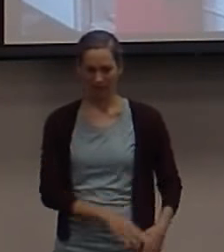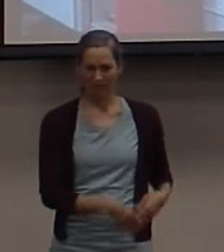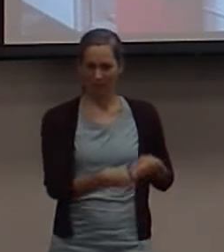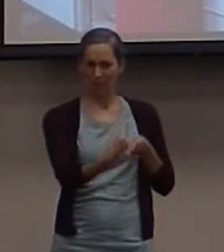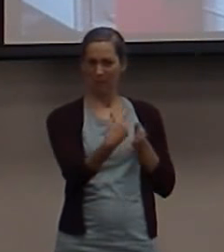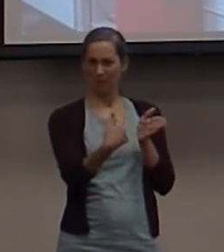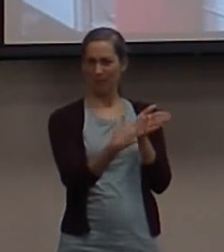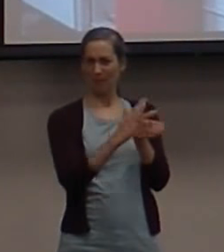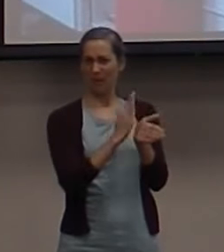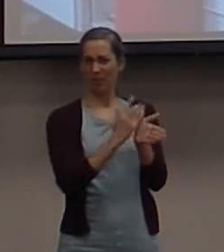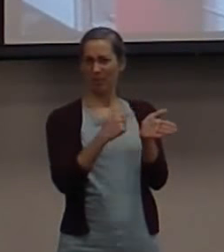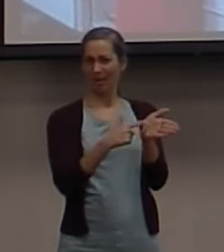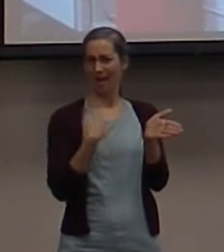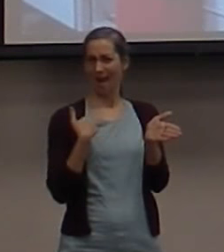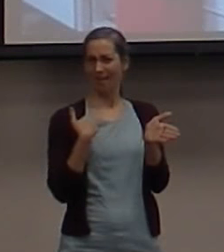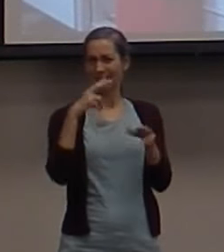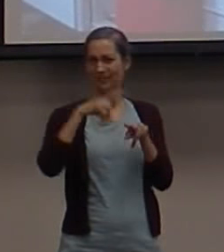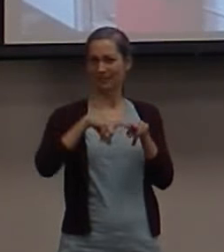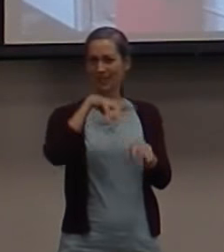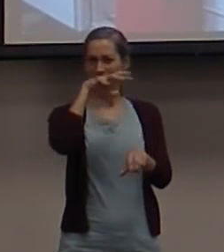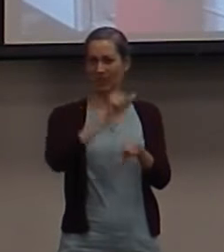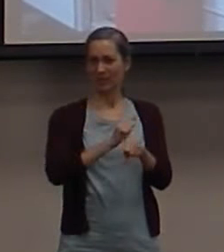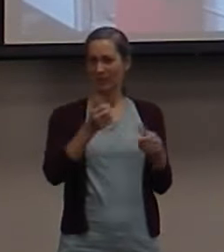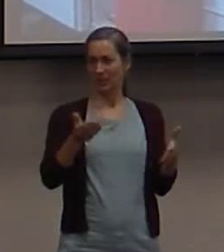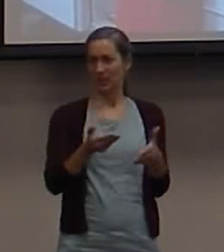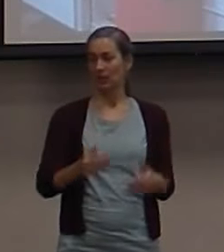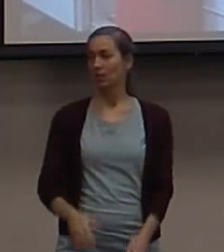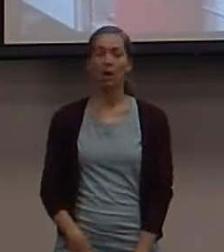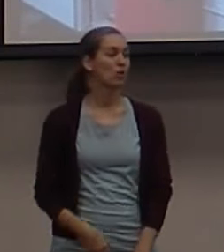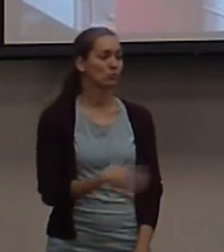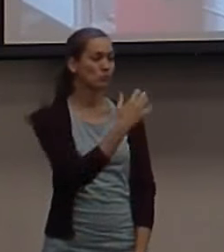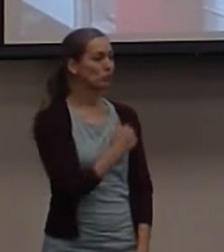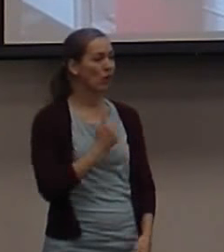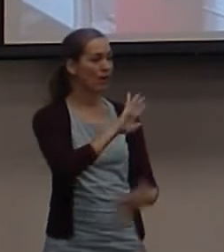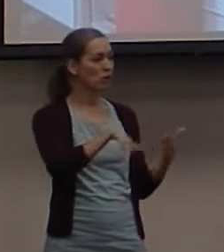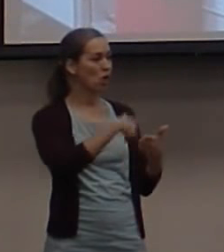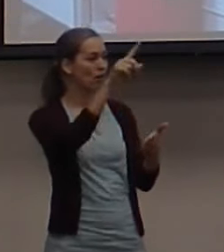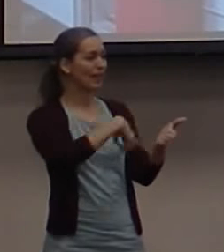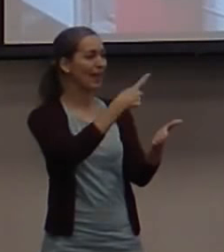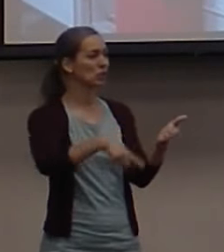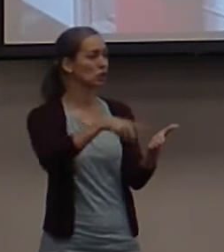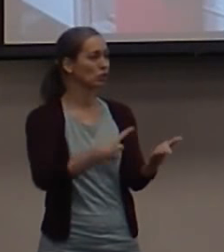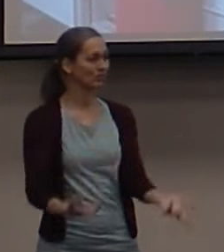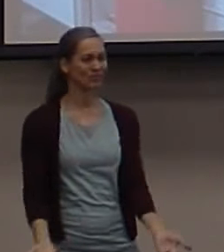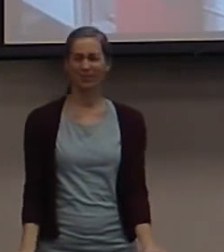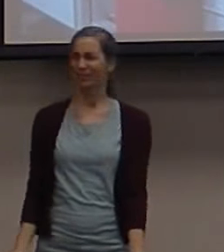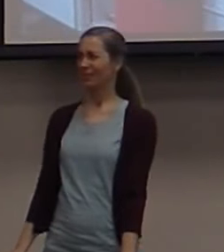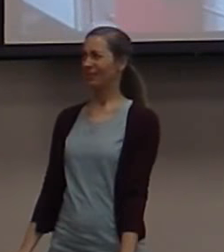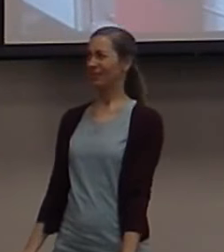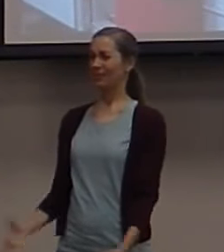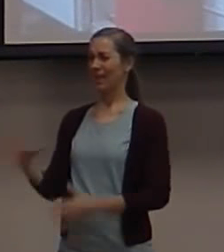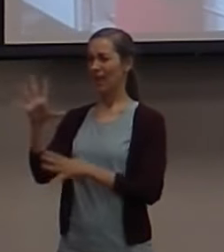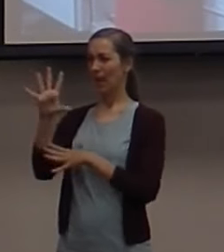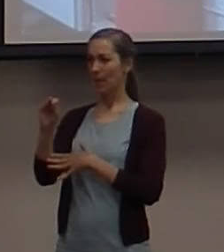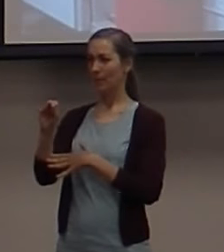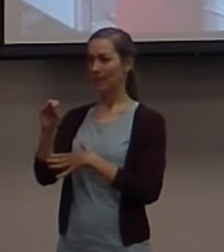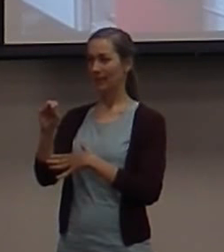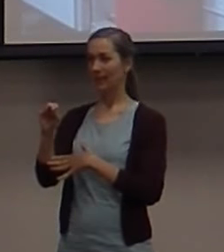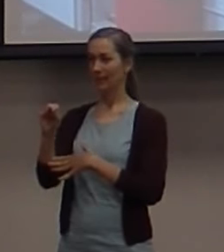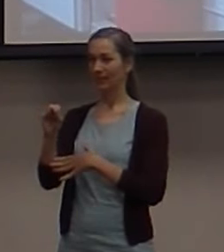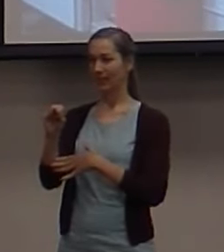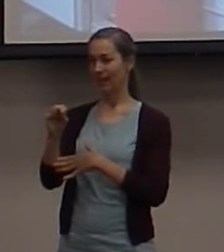got my seat reservations right here. They said, sorry, that's all been canceled. So the company that booked our tickets